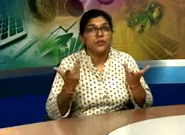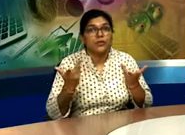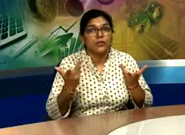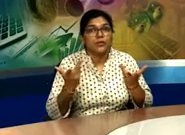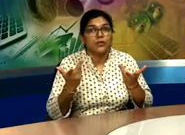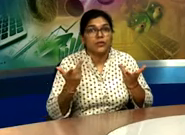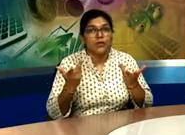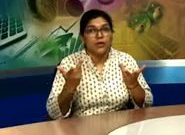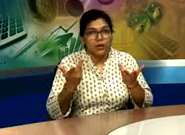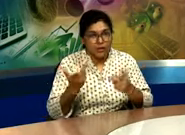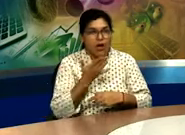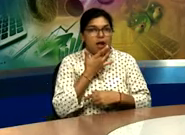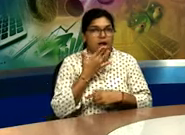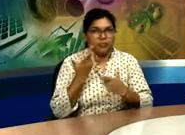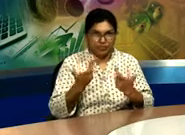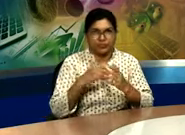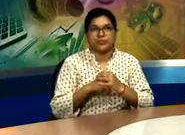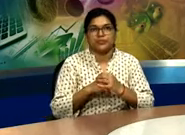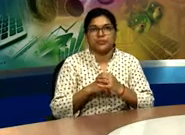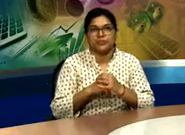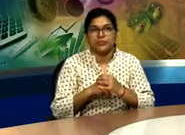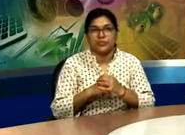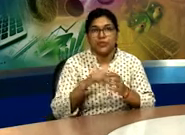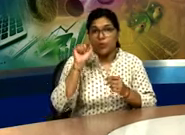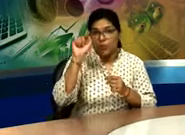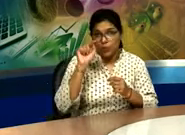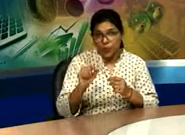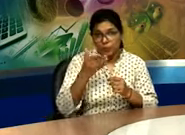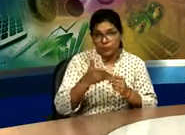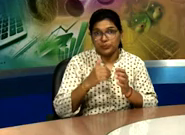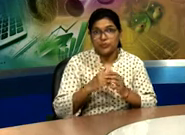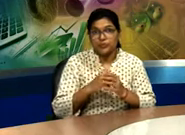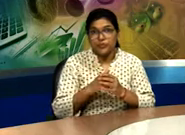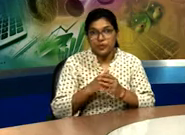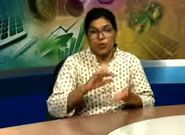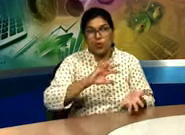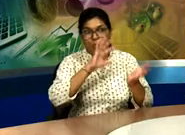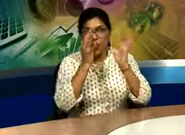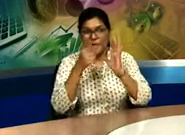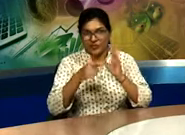Let us now understand the difference between Mars and Earth in brief